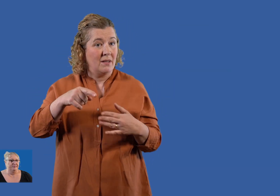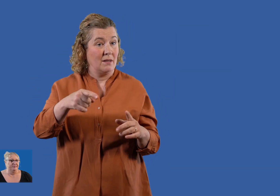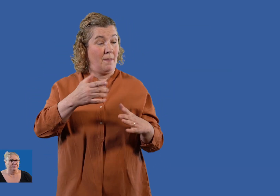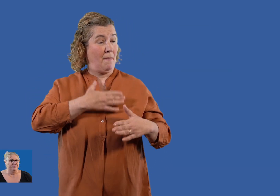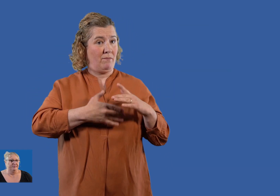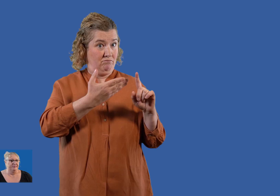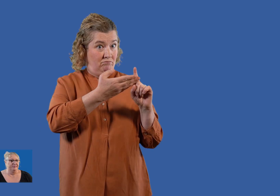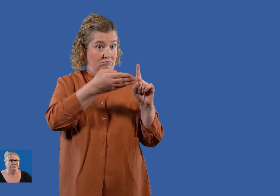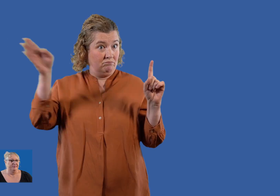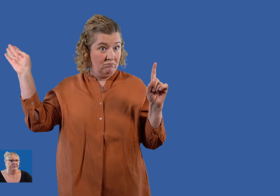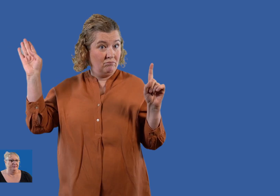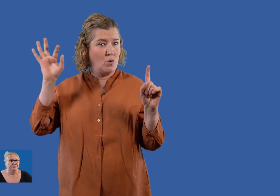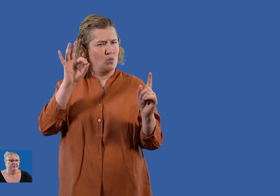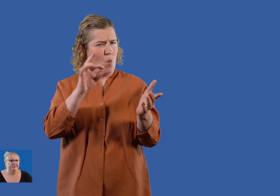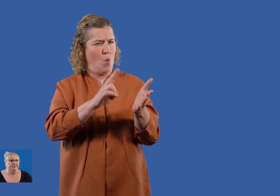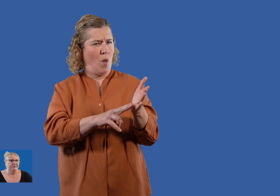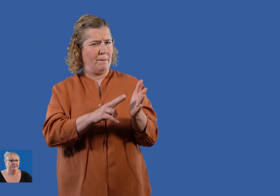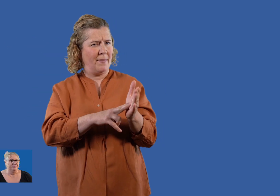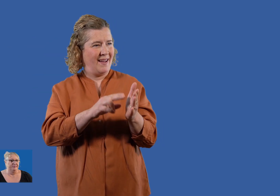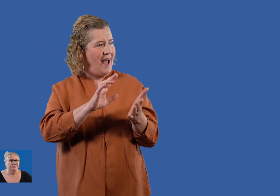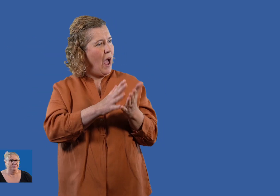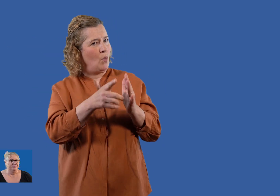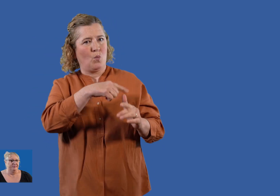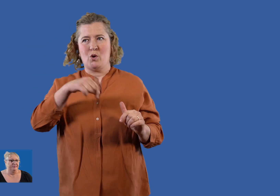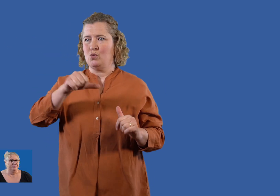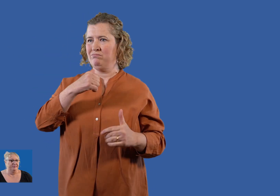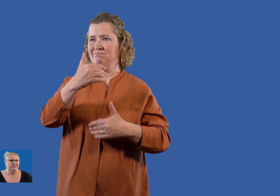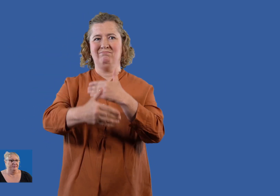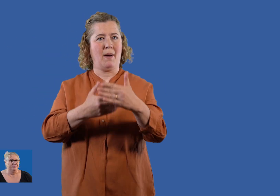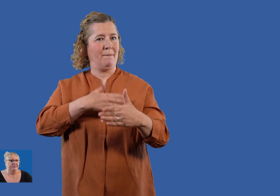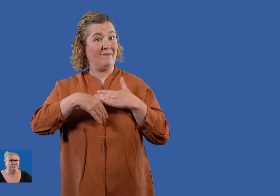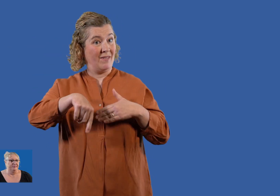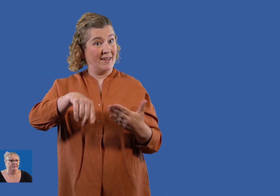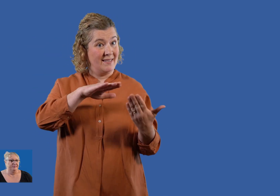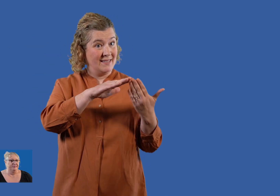strongly from the normal behaviour and expectations of the person's culture.